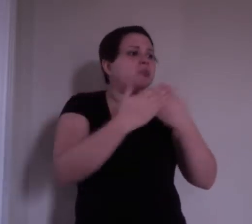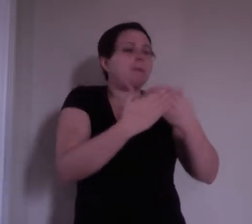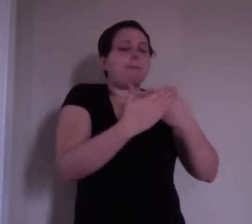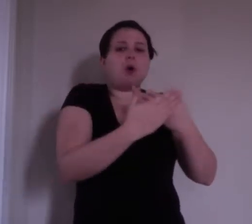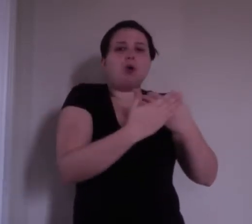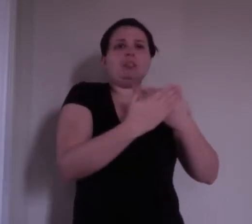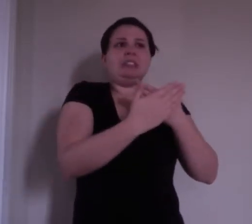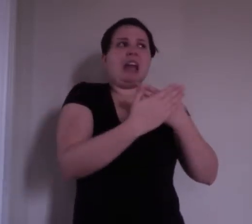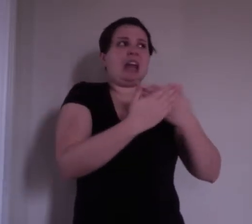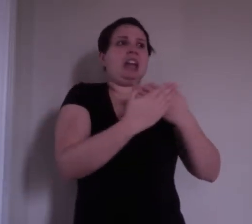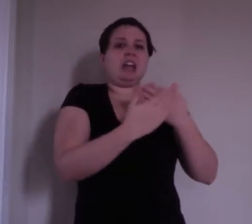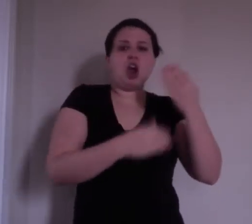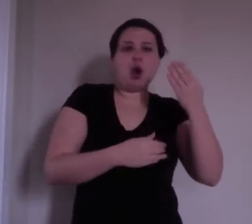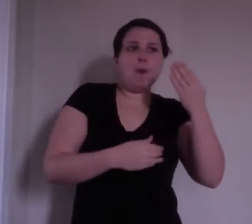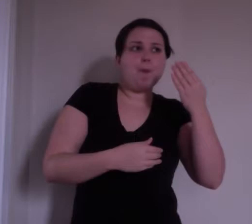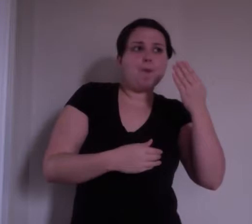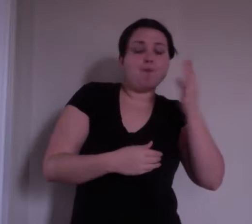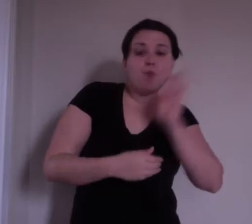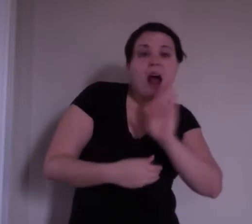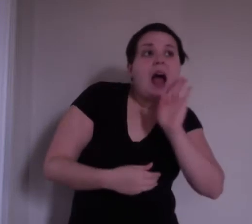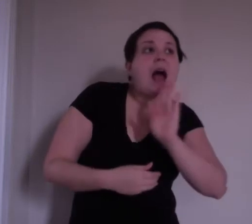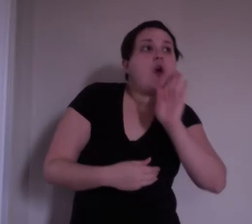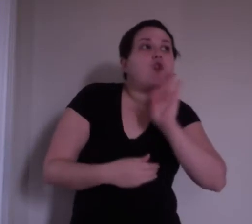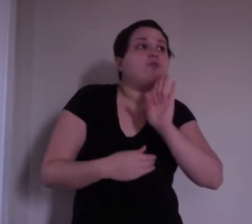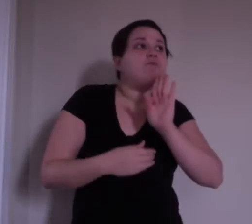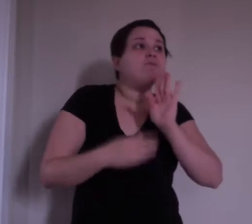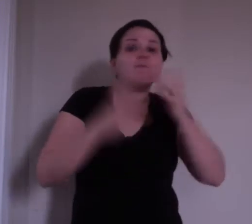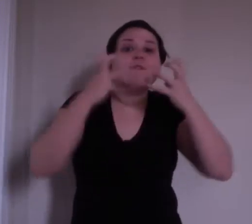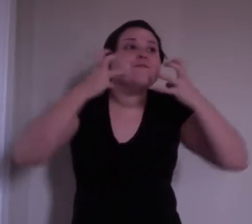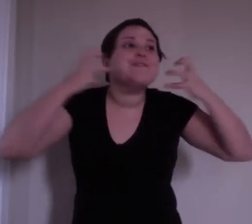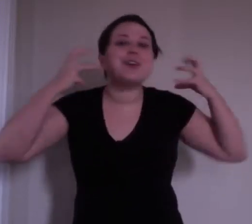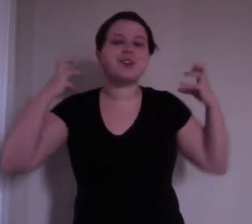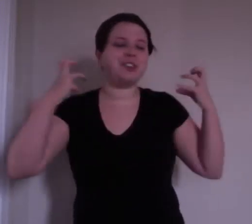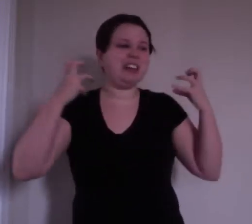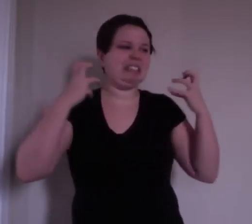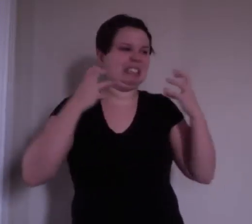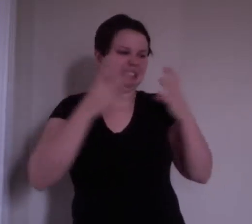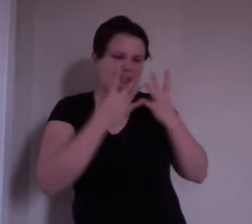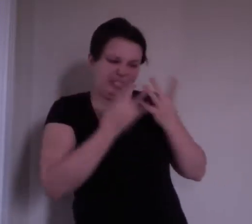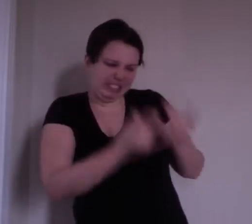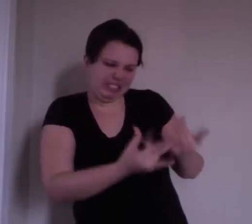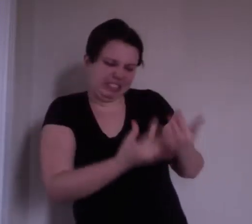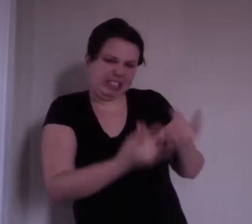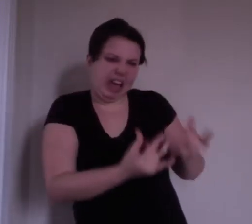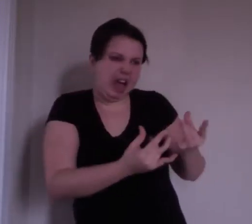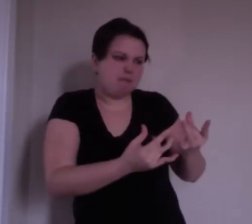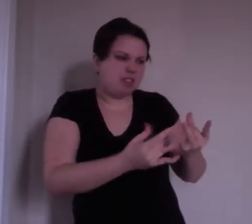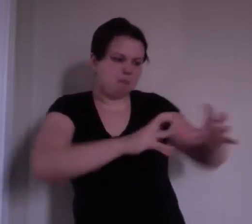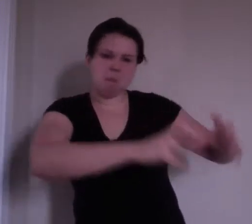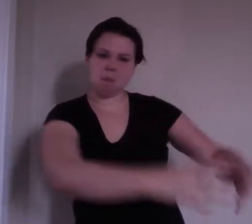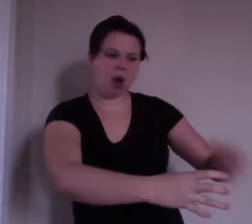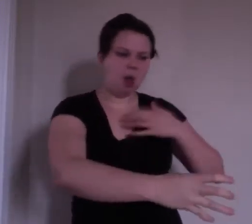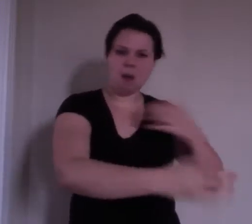slimy little ball at my feet that was in grave danger of being smashed to bits by a